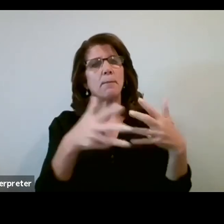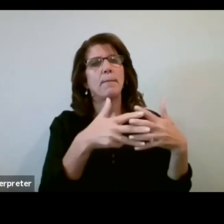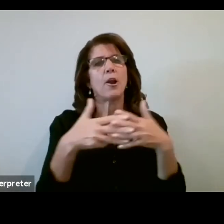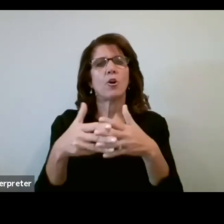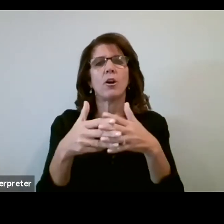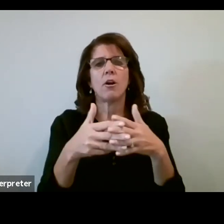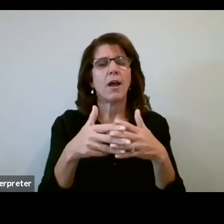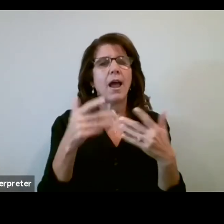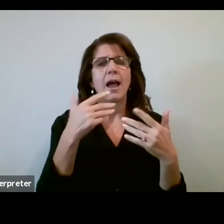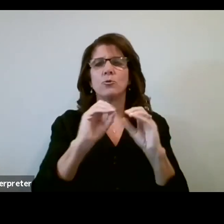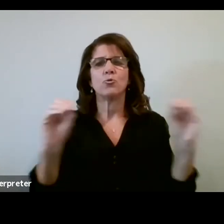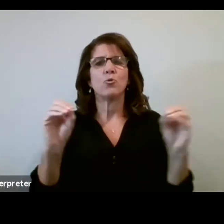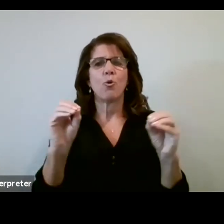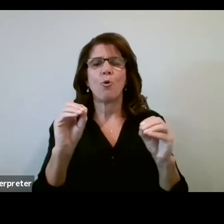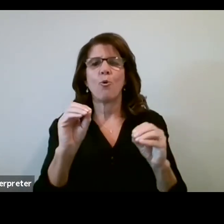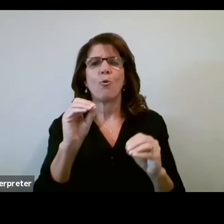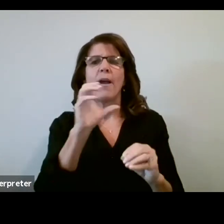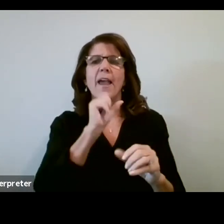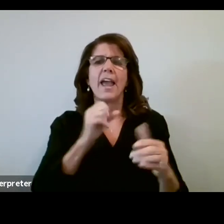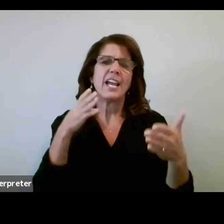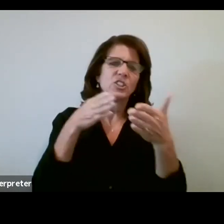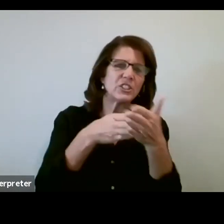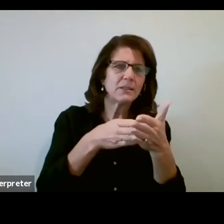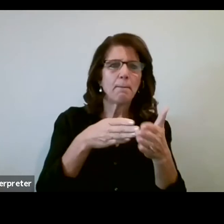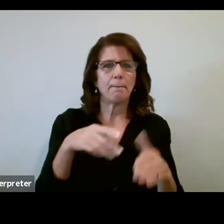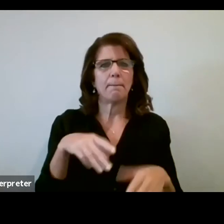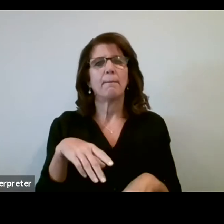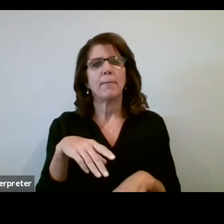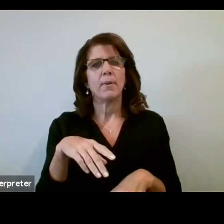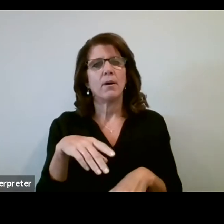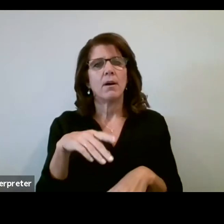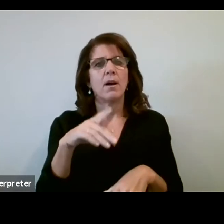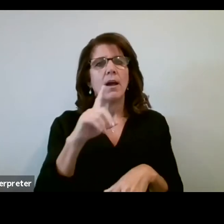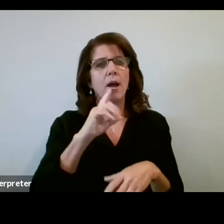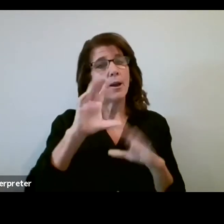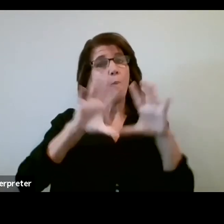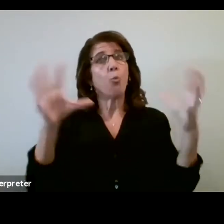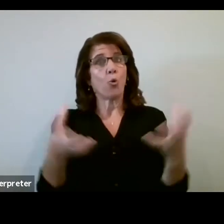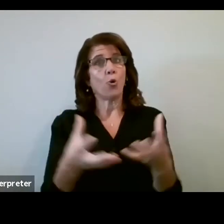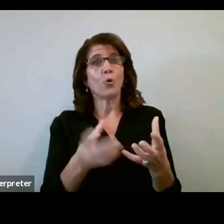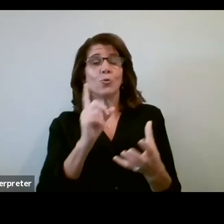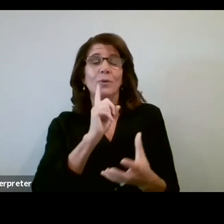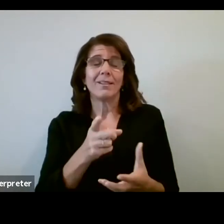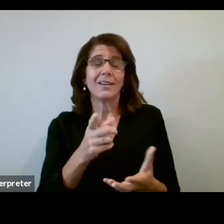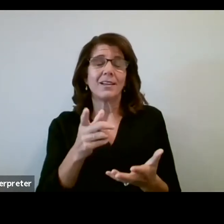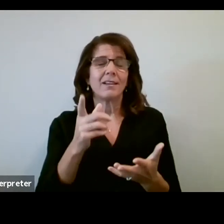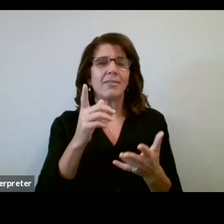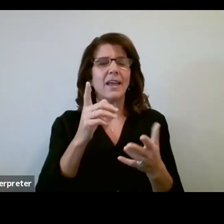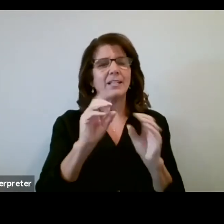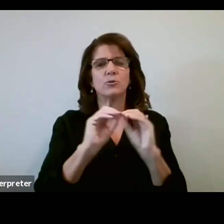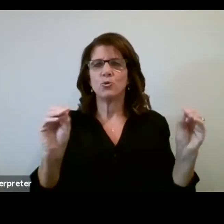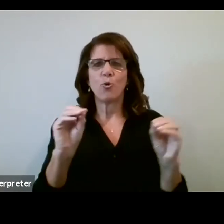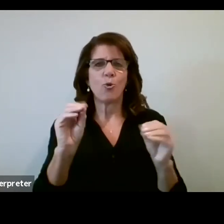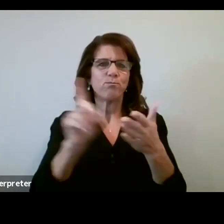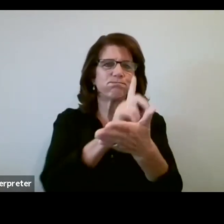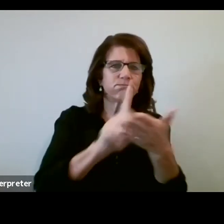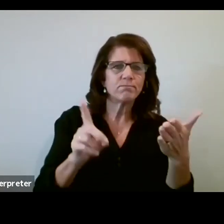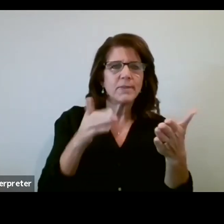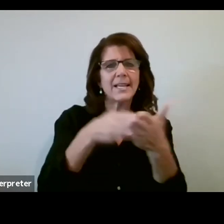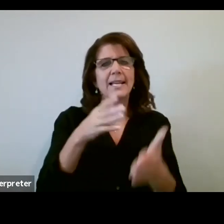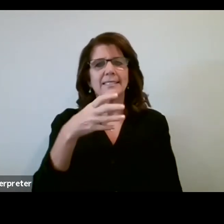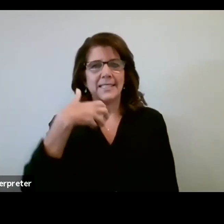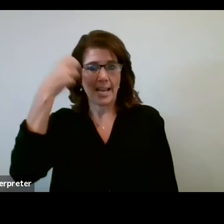from ageism, and by extension, of course, a world that is free from ageism. And we have a strong